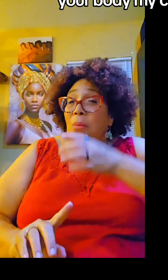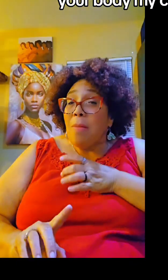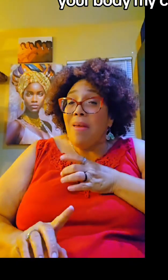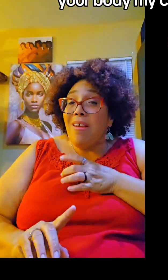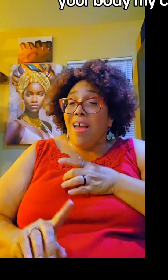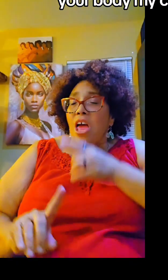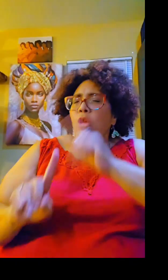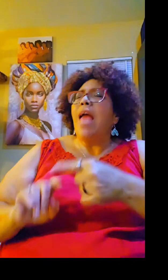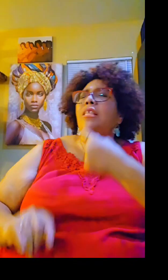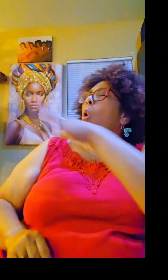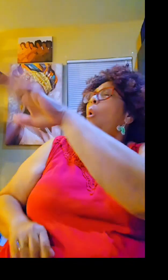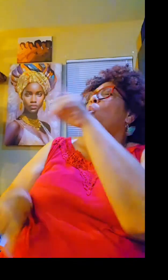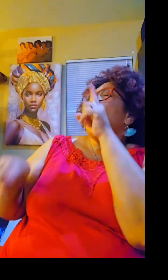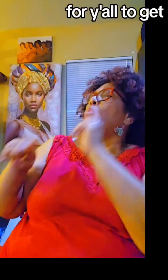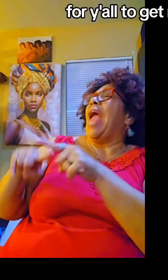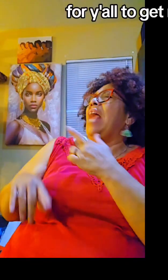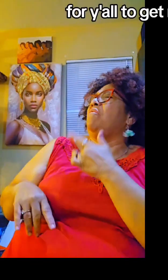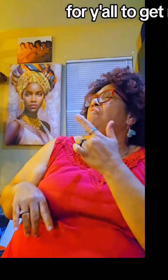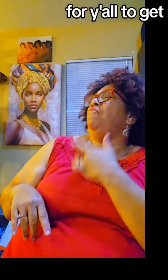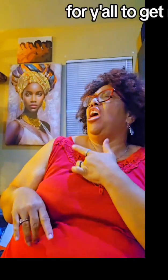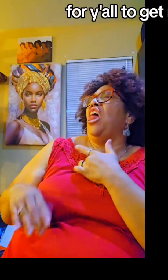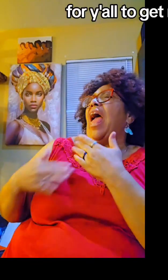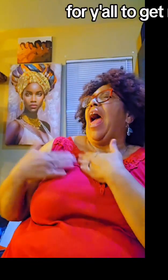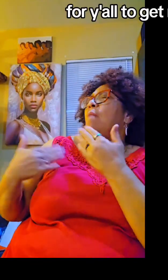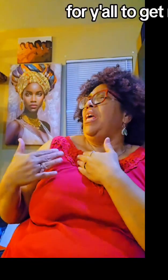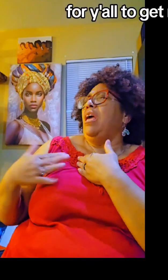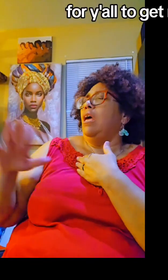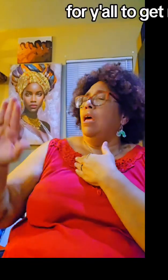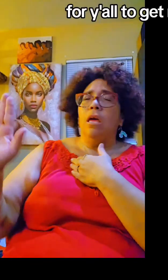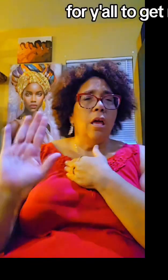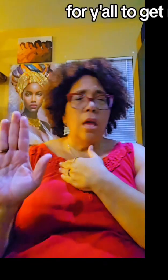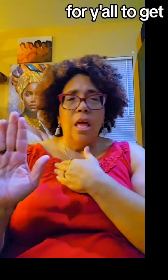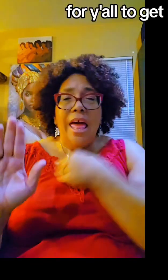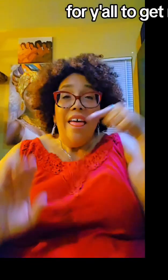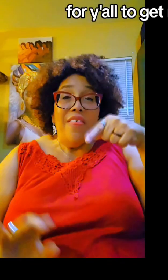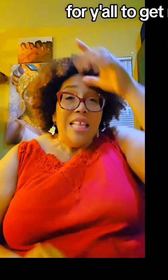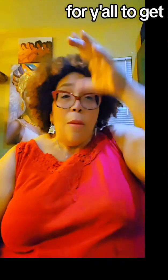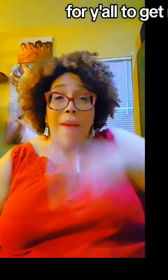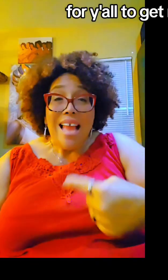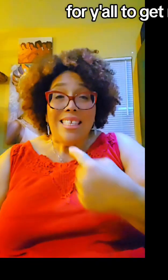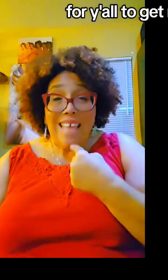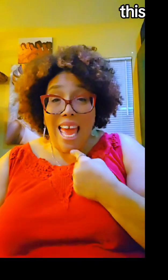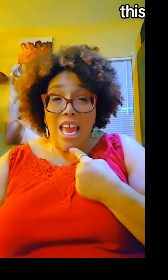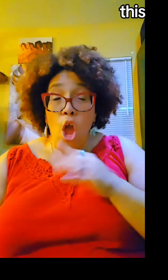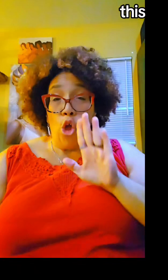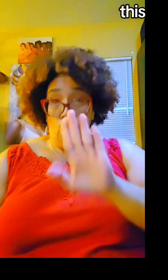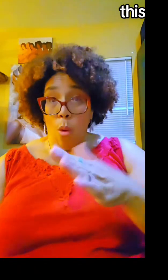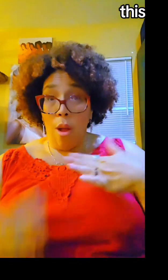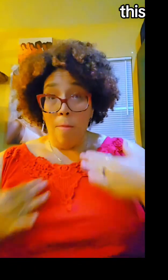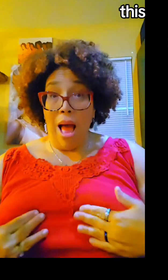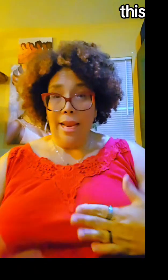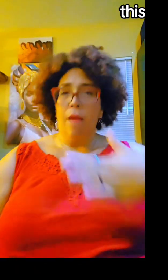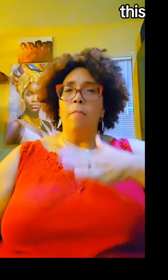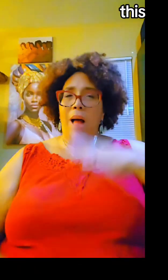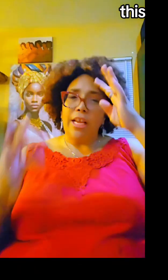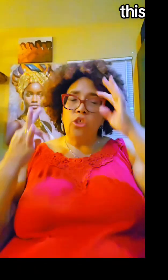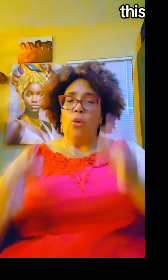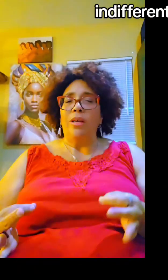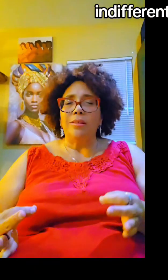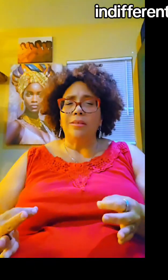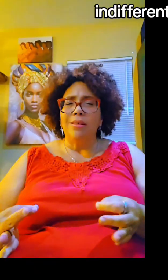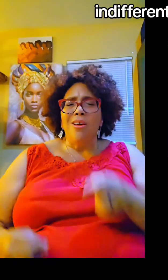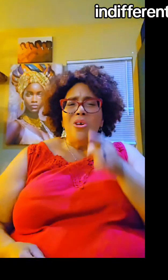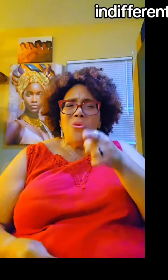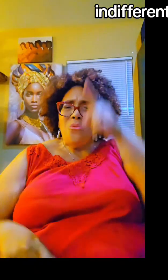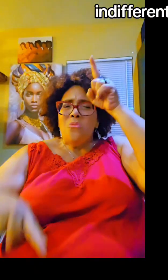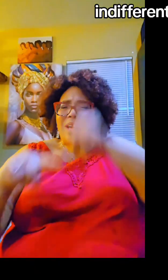my choice. Like, there is no reason on earth for y'all to get mad at how anybody chooses to react to this, whether